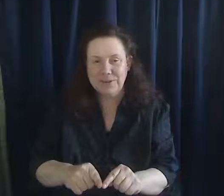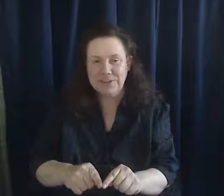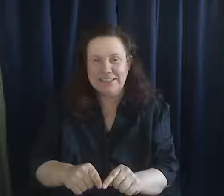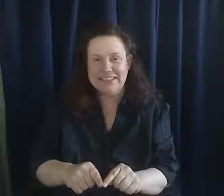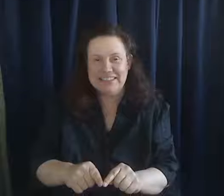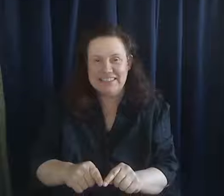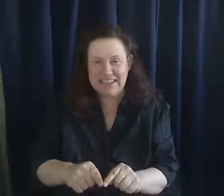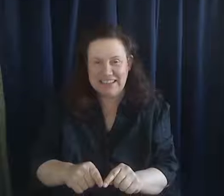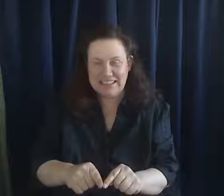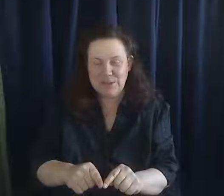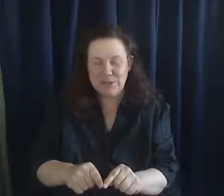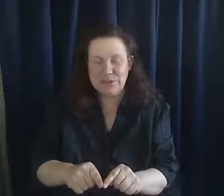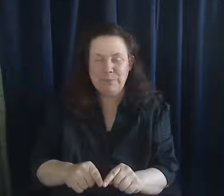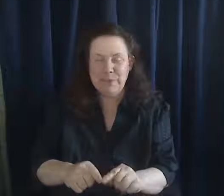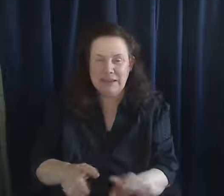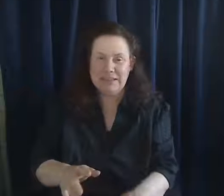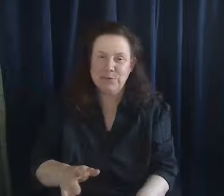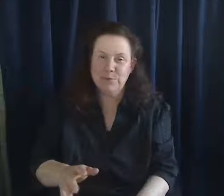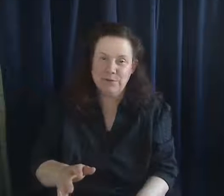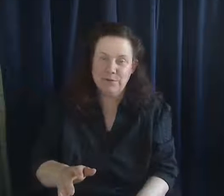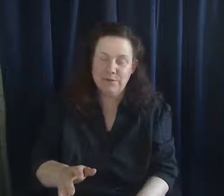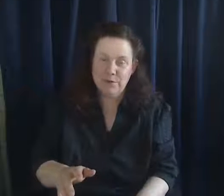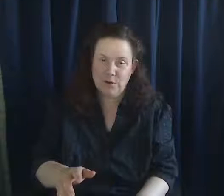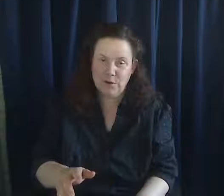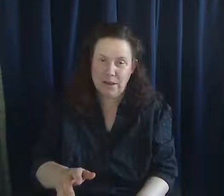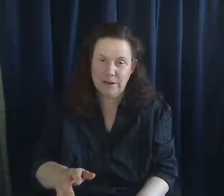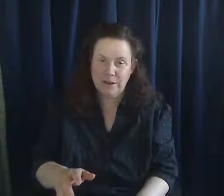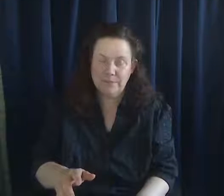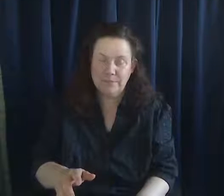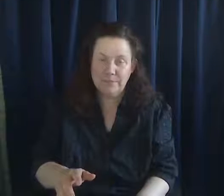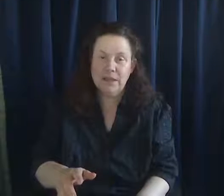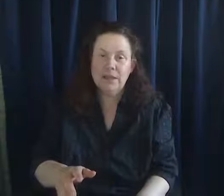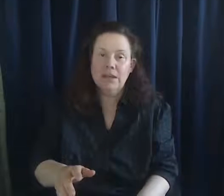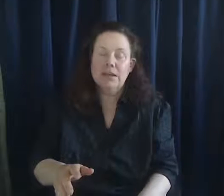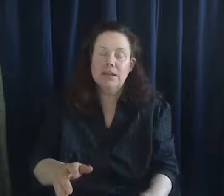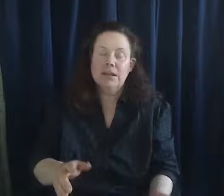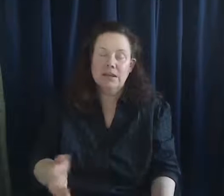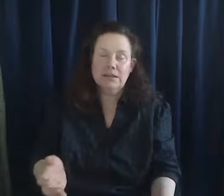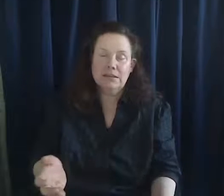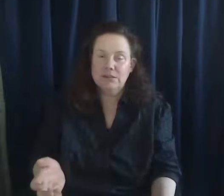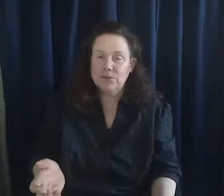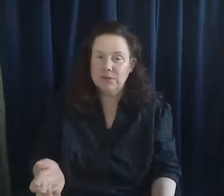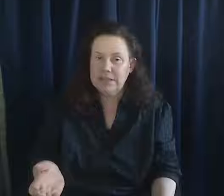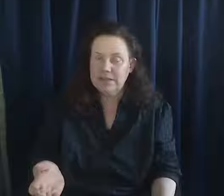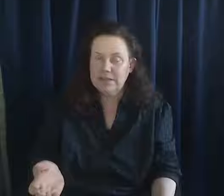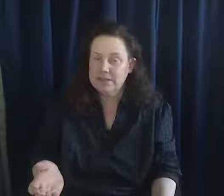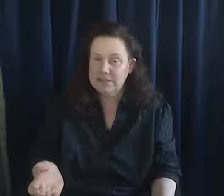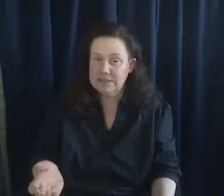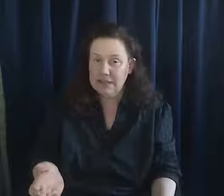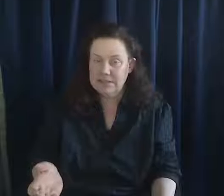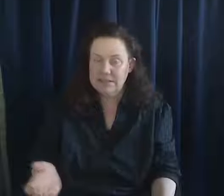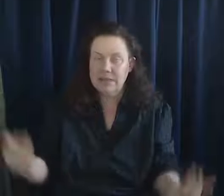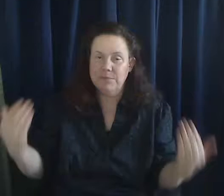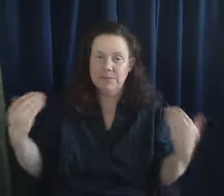accurate in sign language, but it's prettier for a choir. You could even, and this is not a sign, but you could